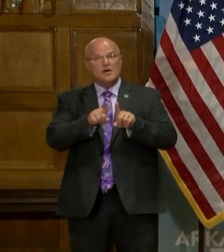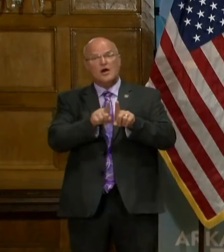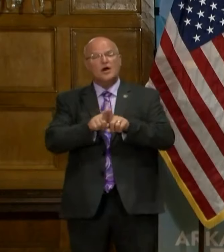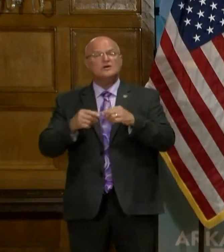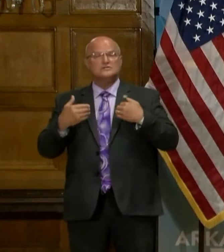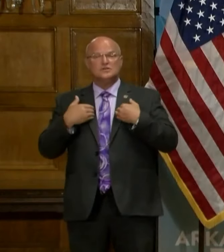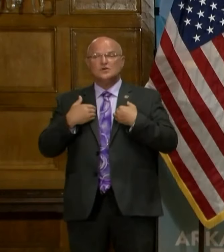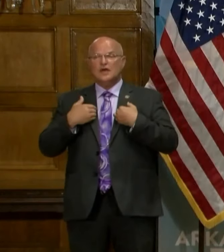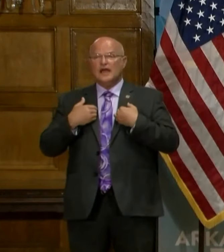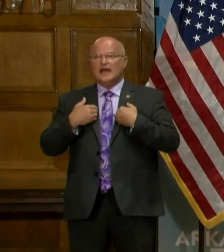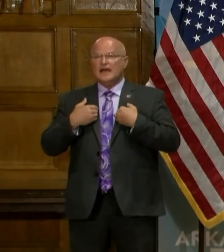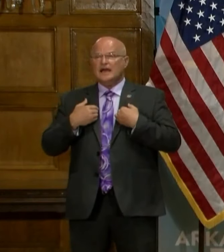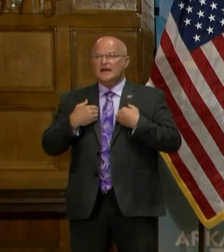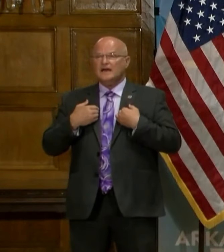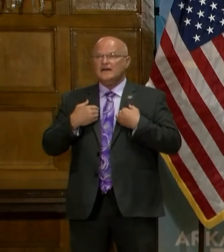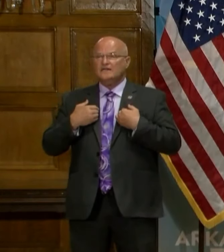have